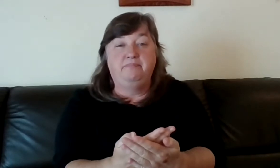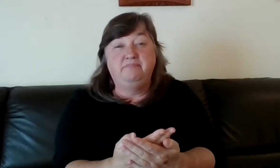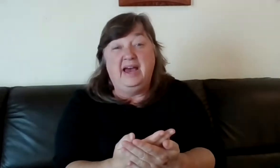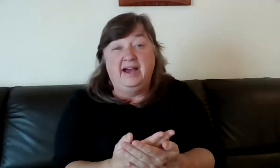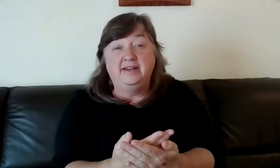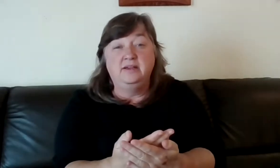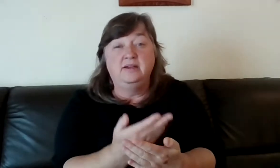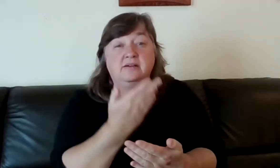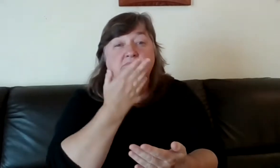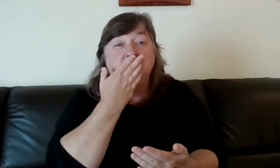Bad